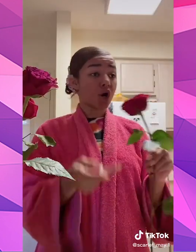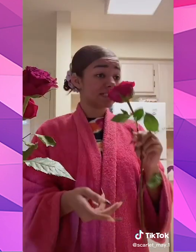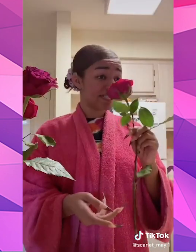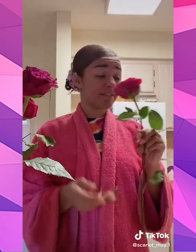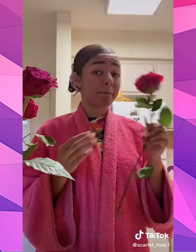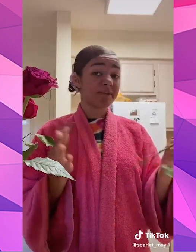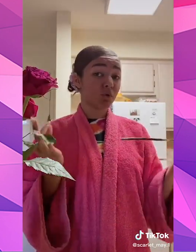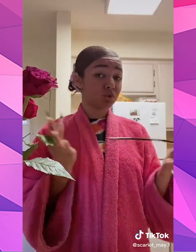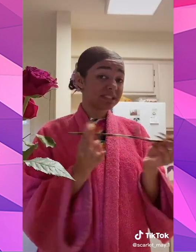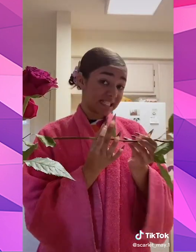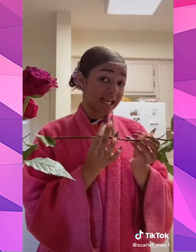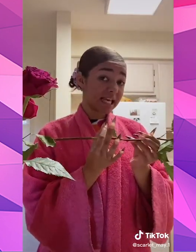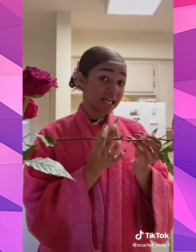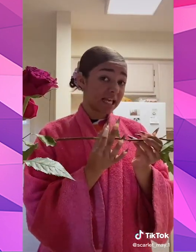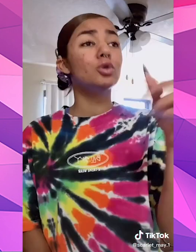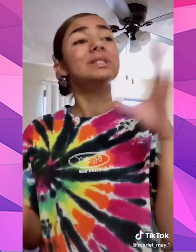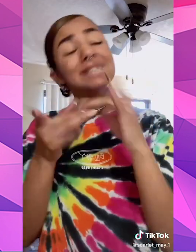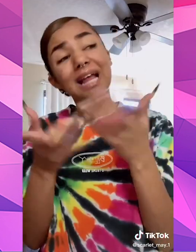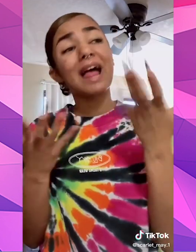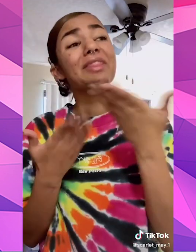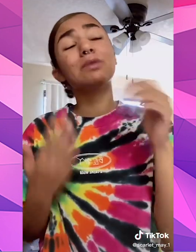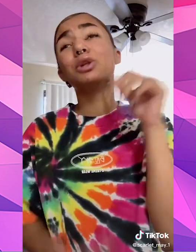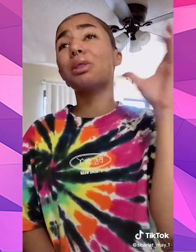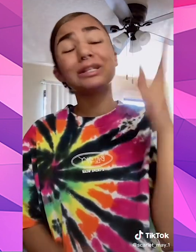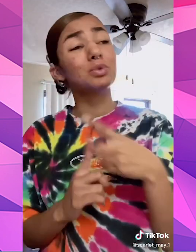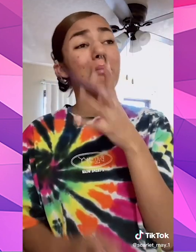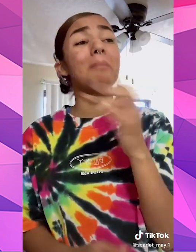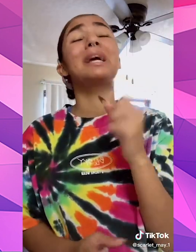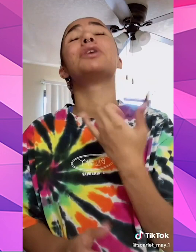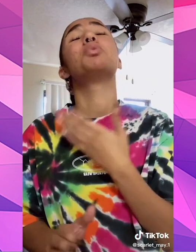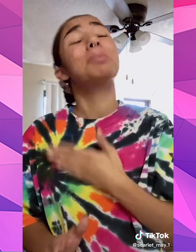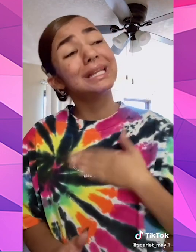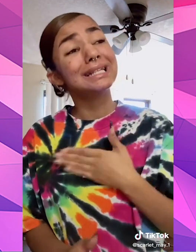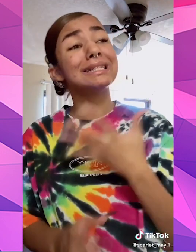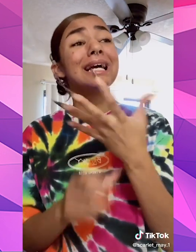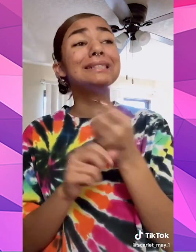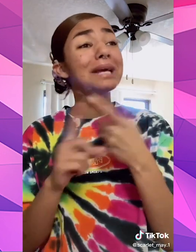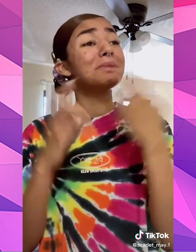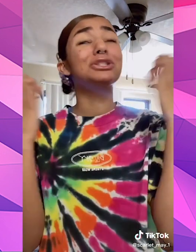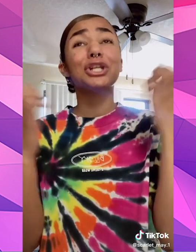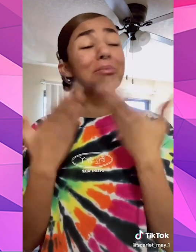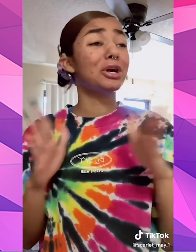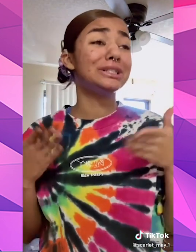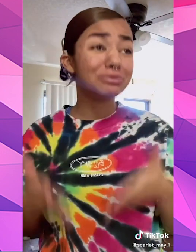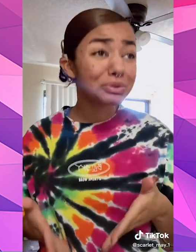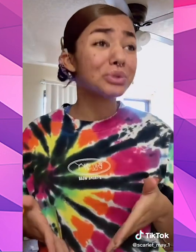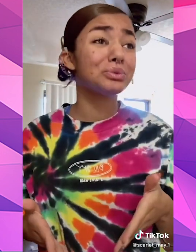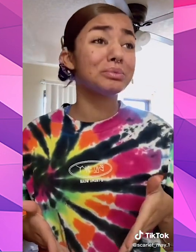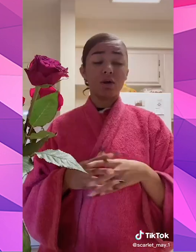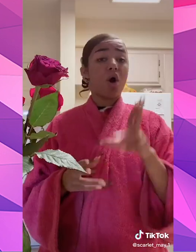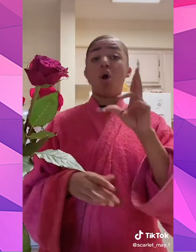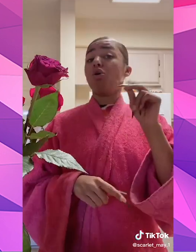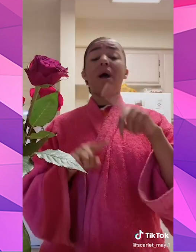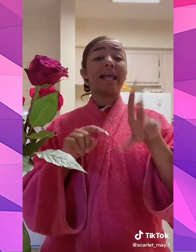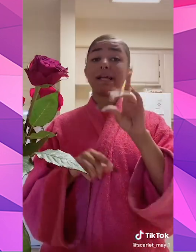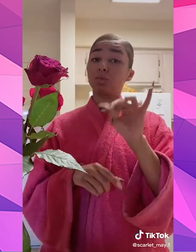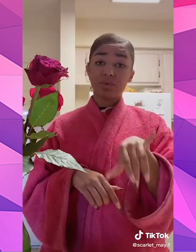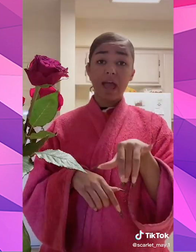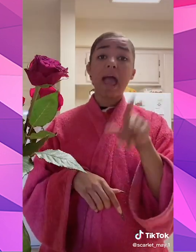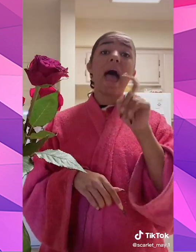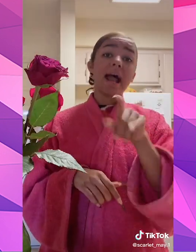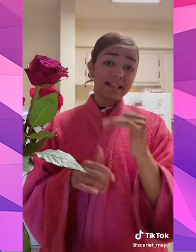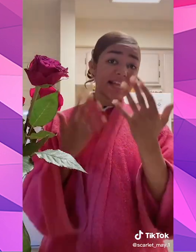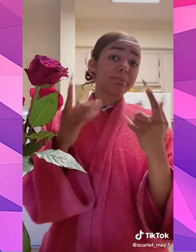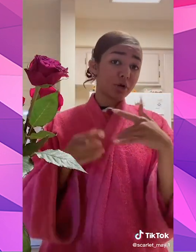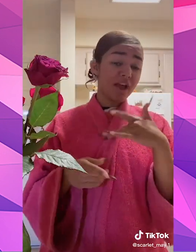I tell y'all to sniff it Before you stick it? You say a lot of things We don't listen to mama Now can you please Take me to the emergency room Oh no, I can't do